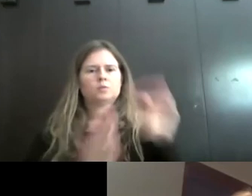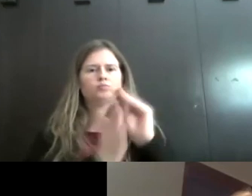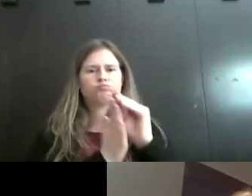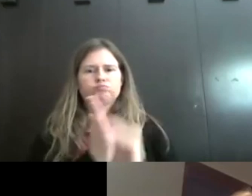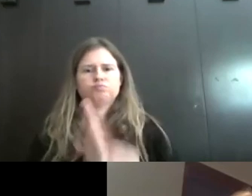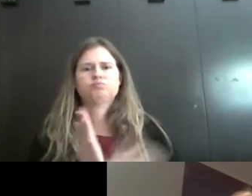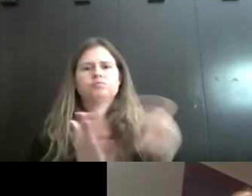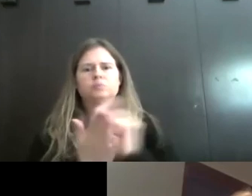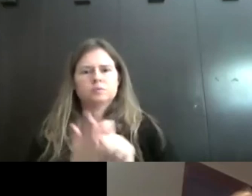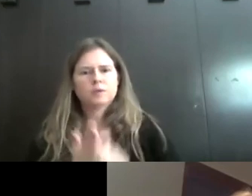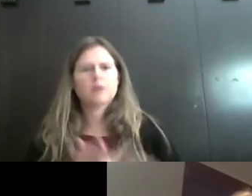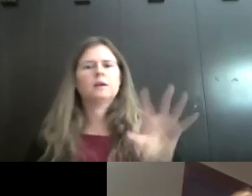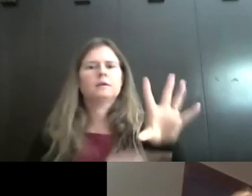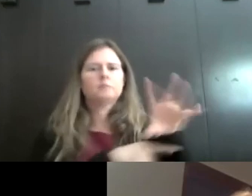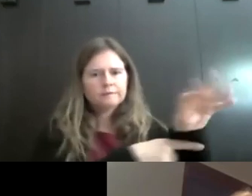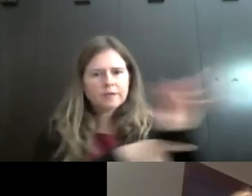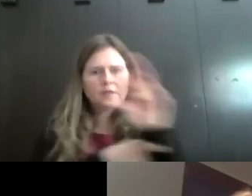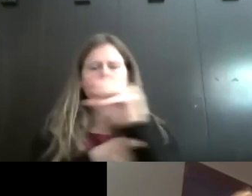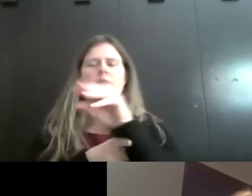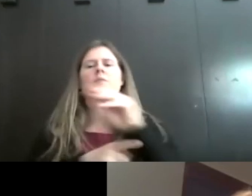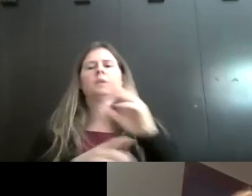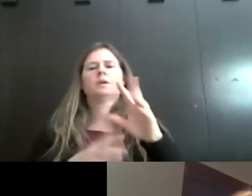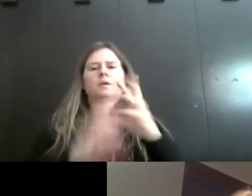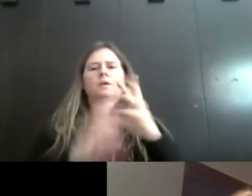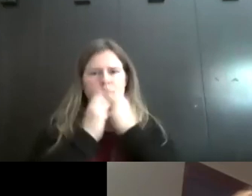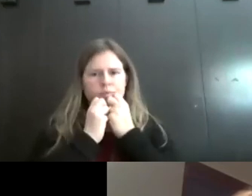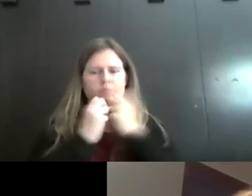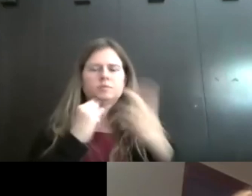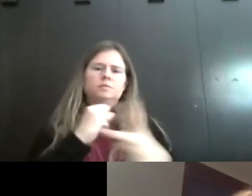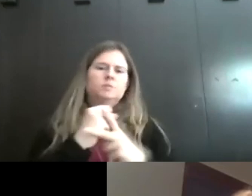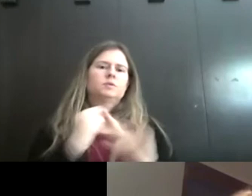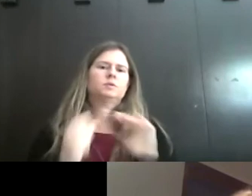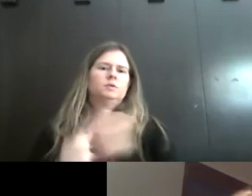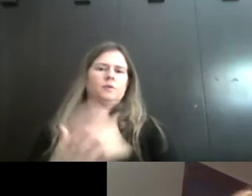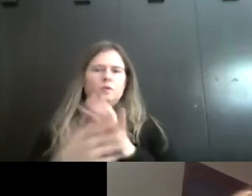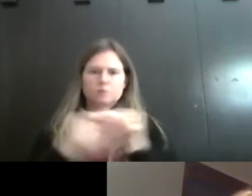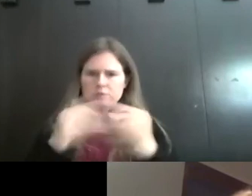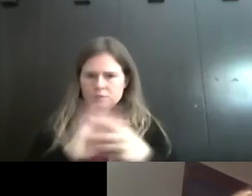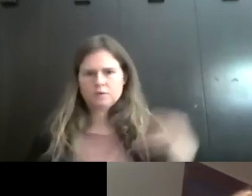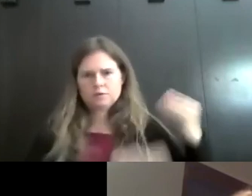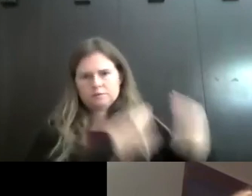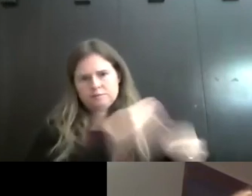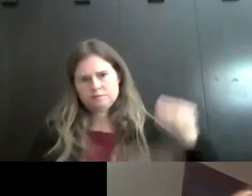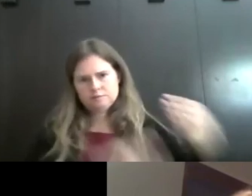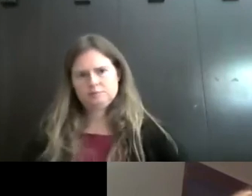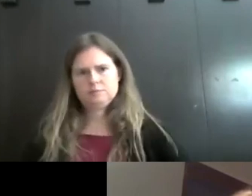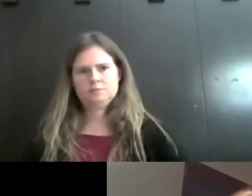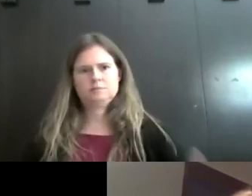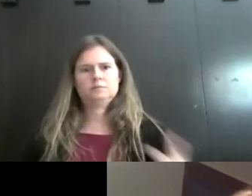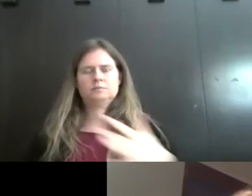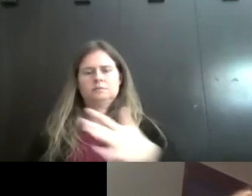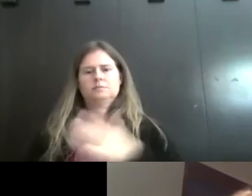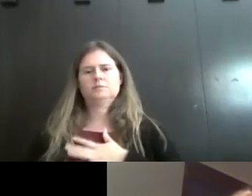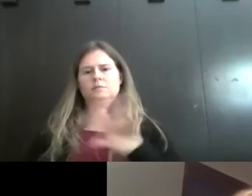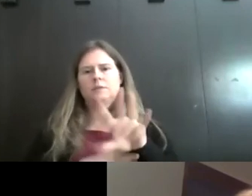on film to document our stories, our traditional myth and legends. So the video I made are of traditional Chumash myth and